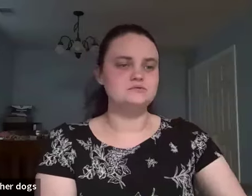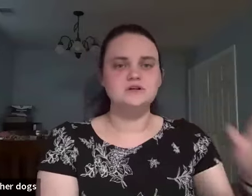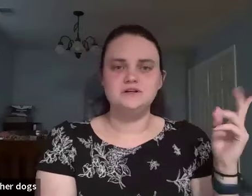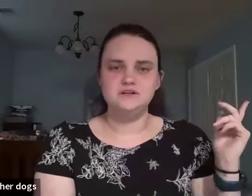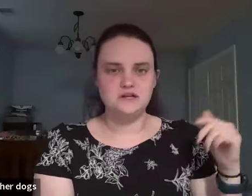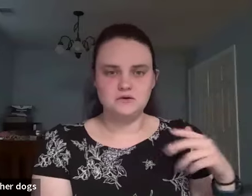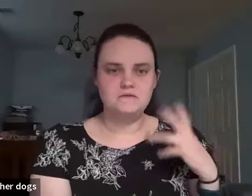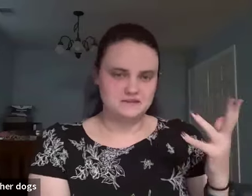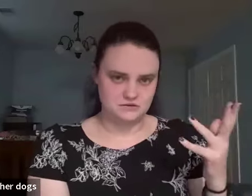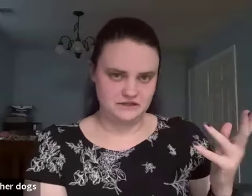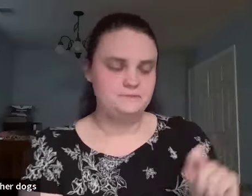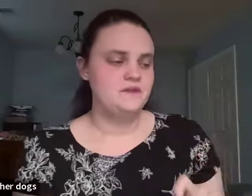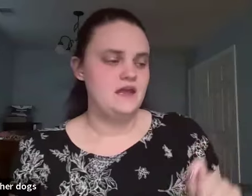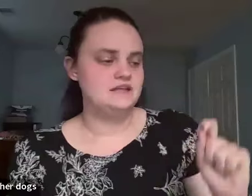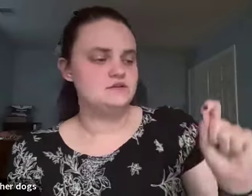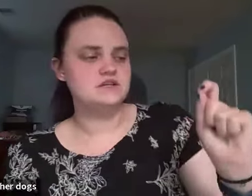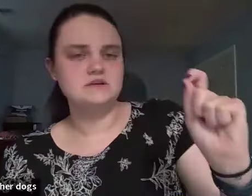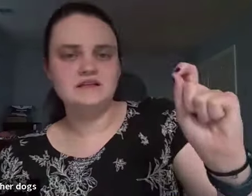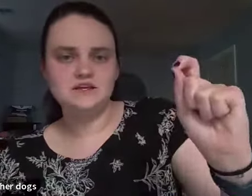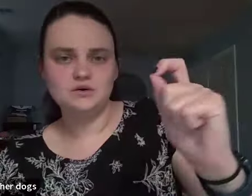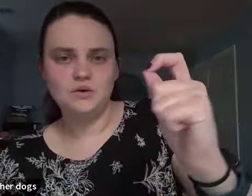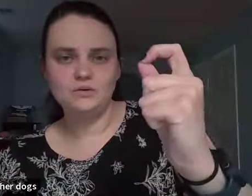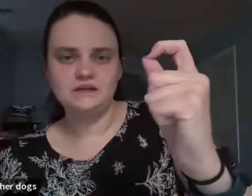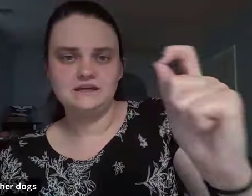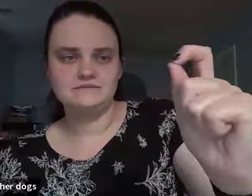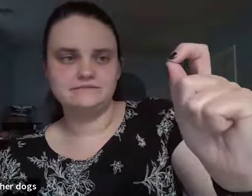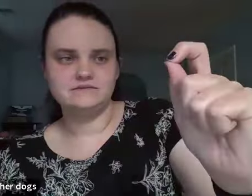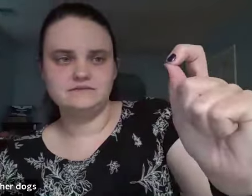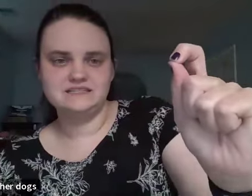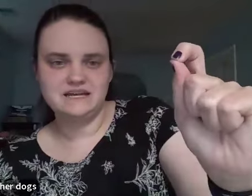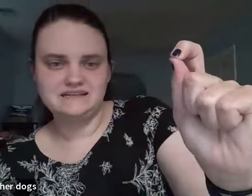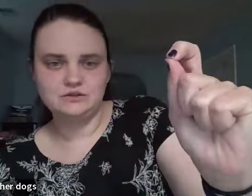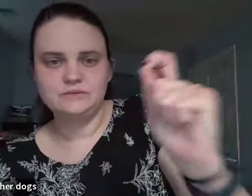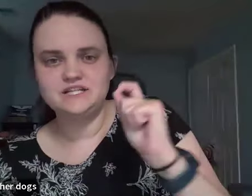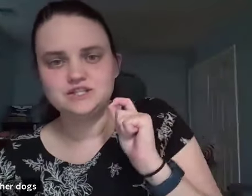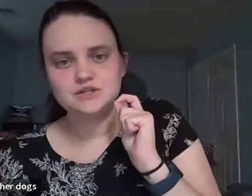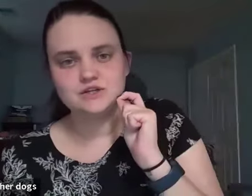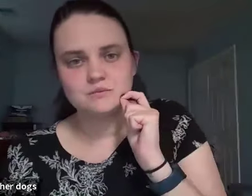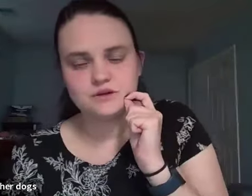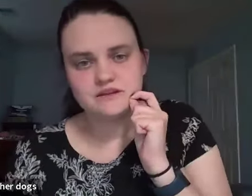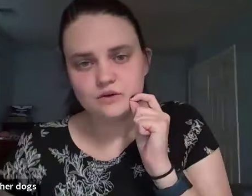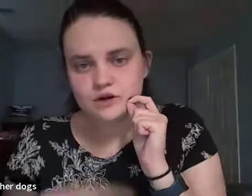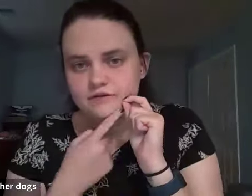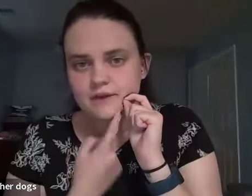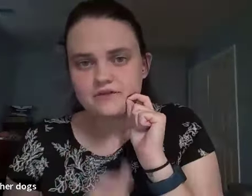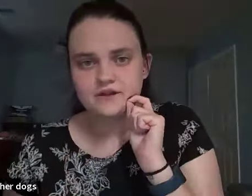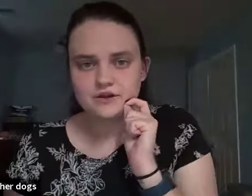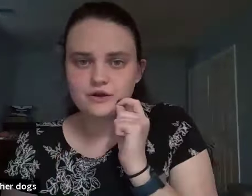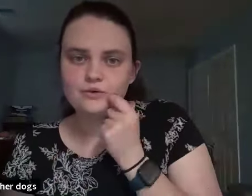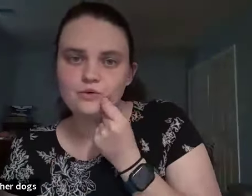cool, that sort of deal. And so it's going to be like you're holding a tiny little pinch. You're going to bring it at the corner of your mouth and you're going to go